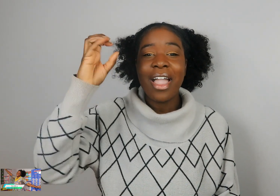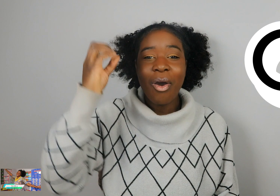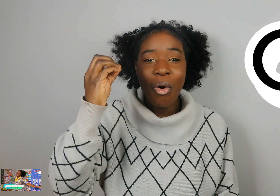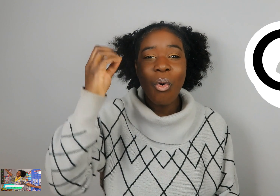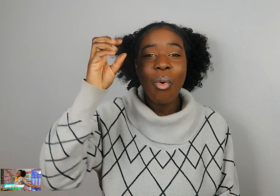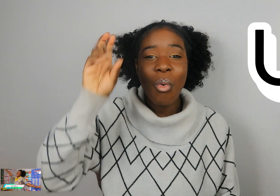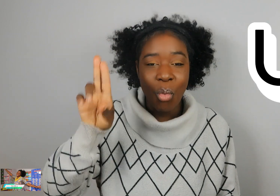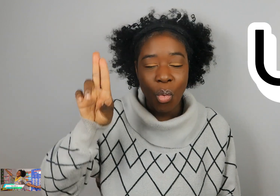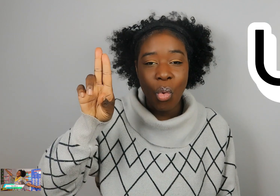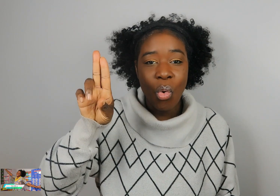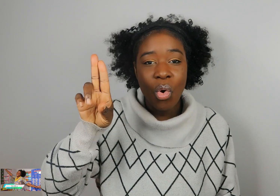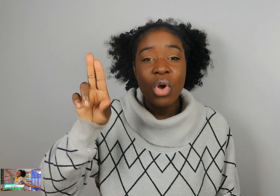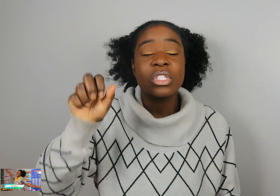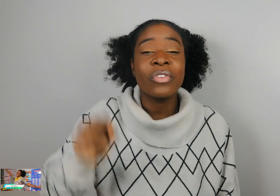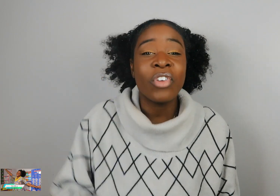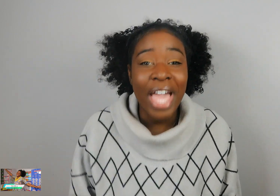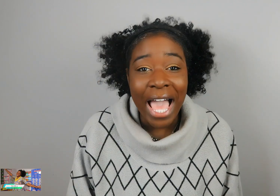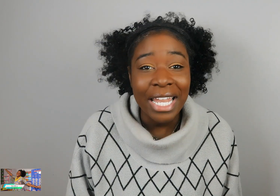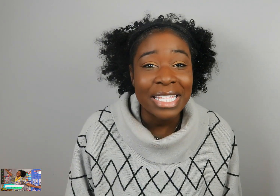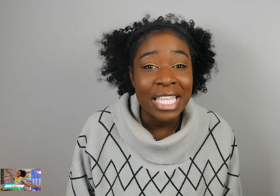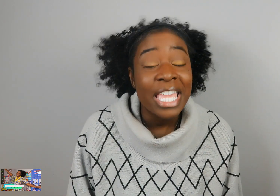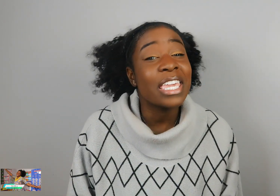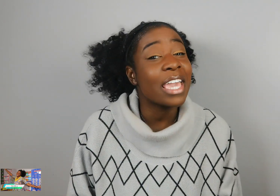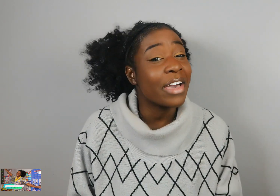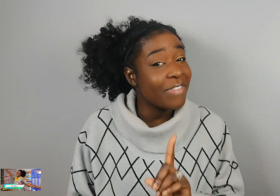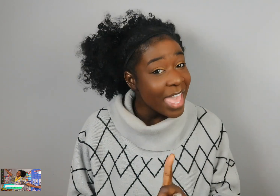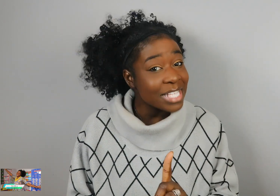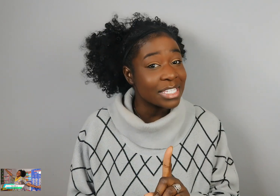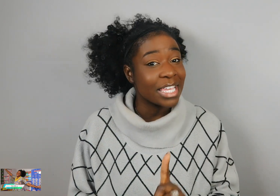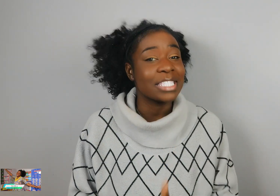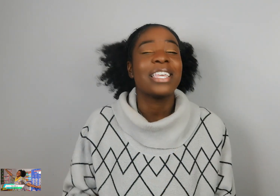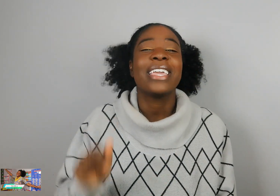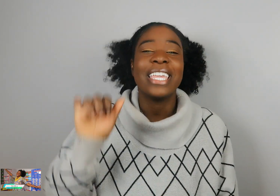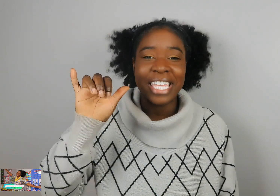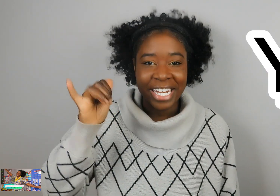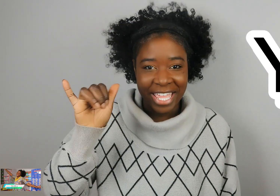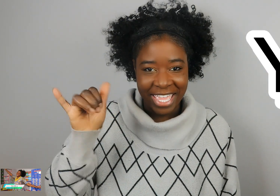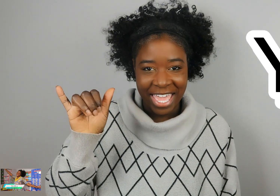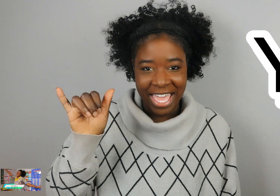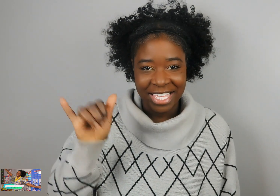O, U. Son vocales. Y a veces, Y.